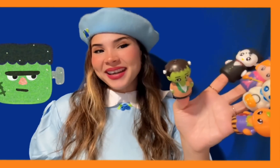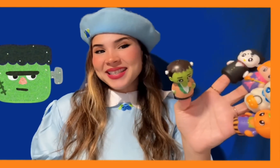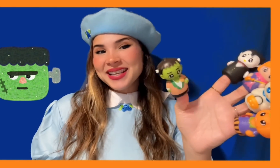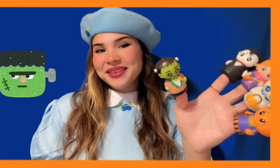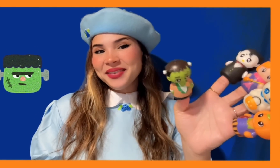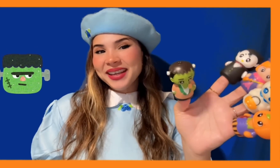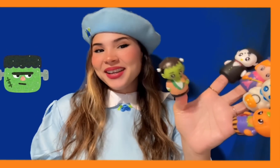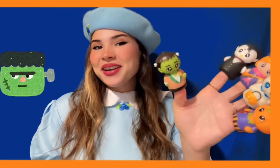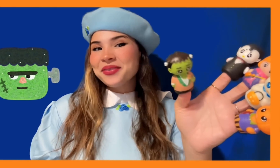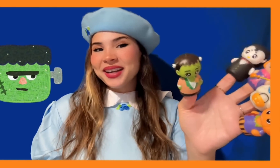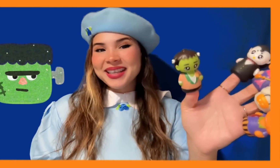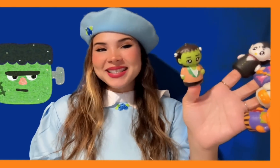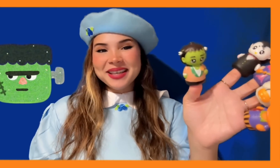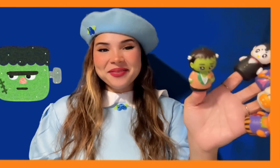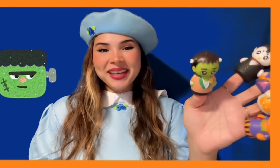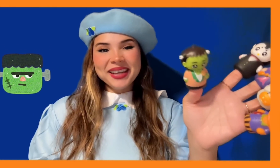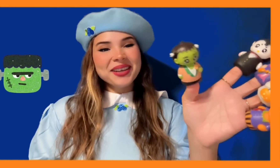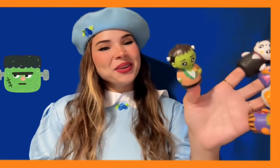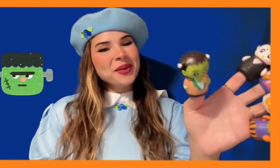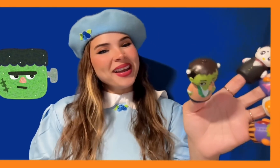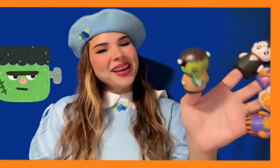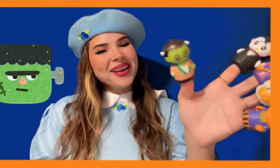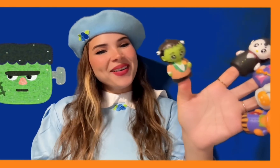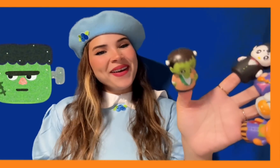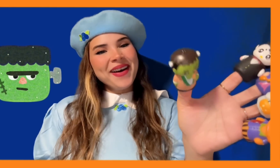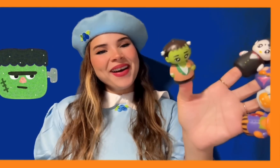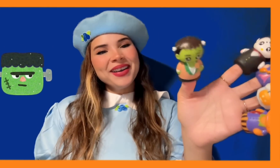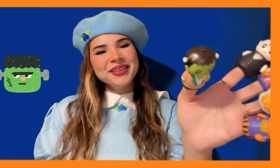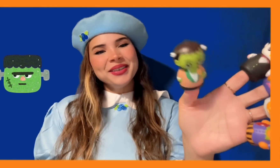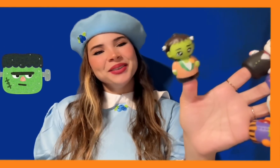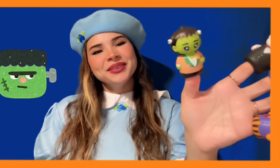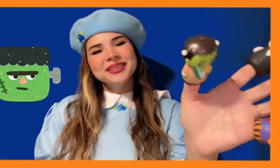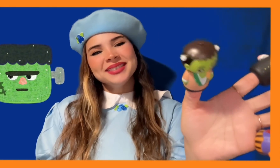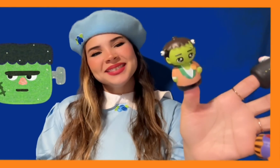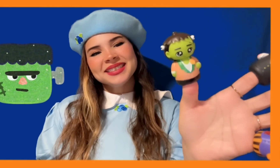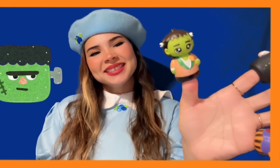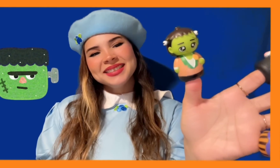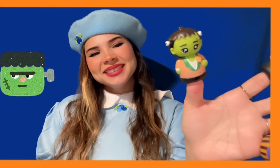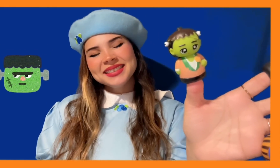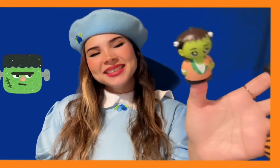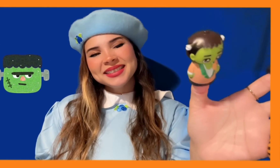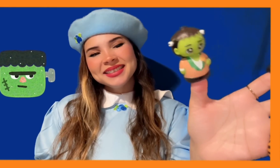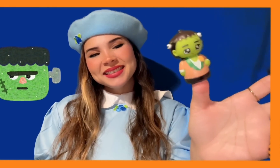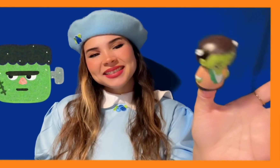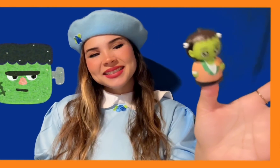Frankenstein finger, where are you? Here I am,